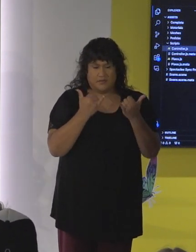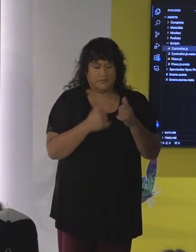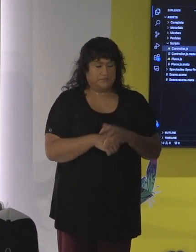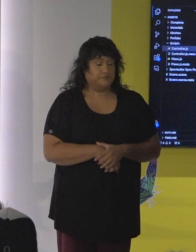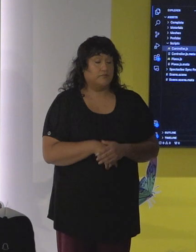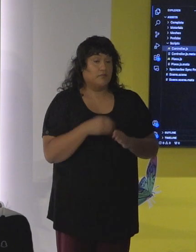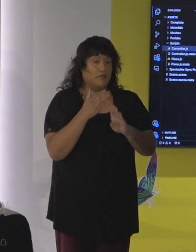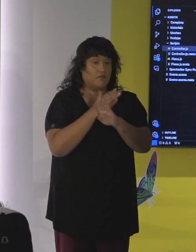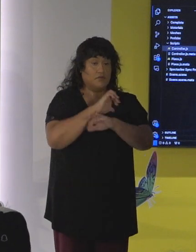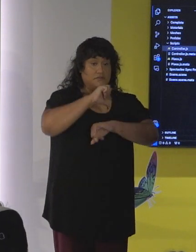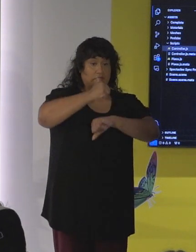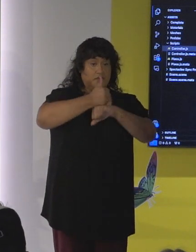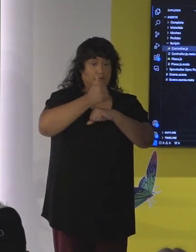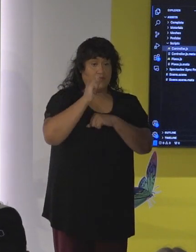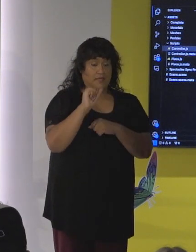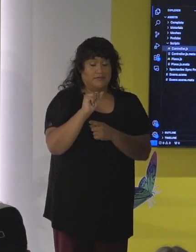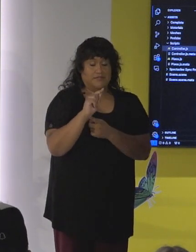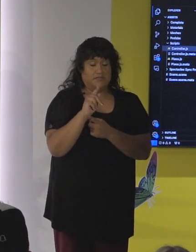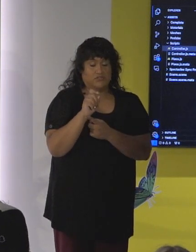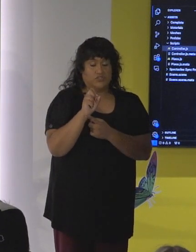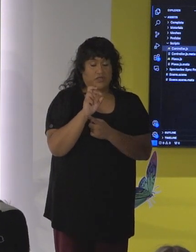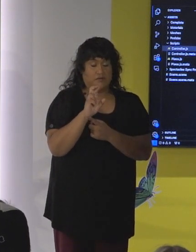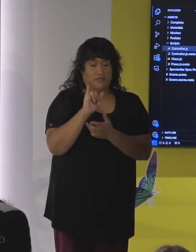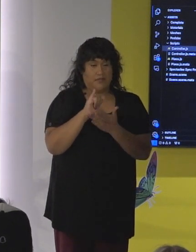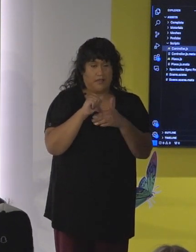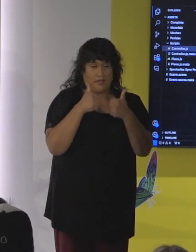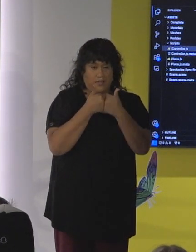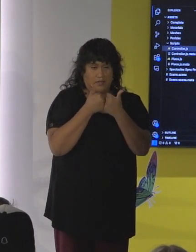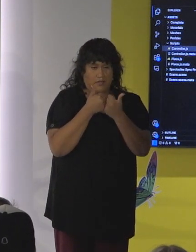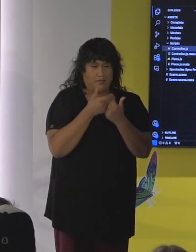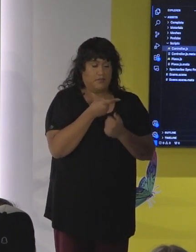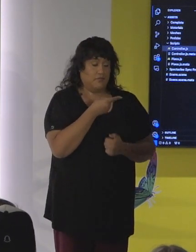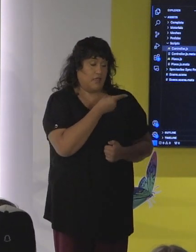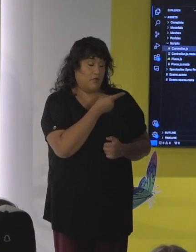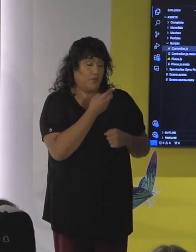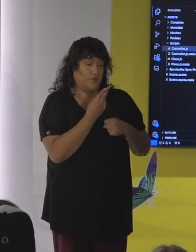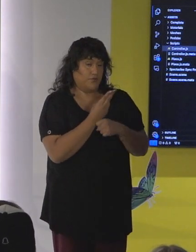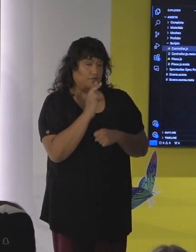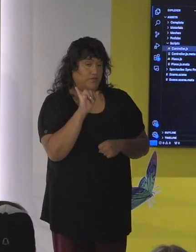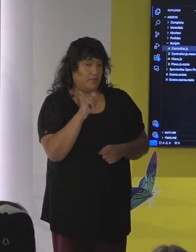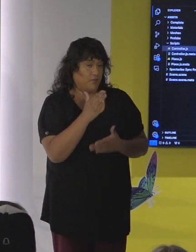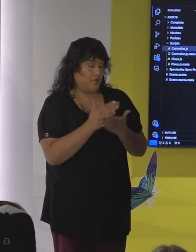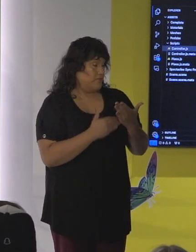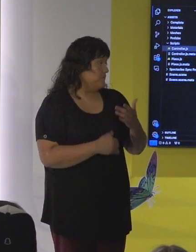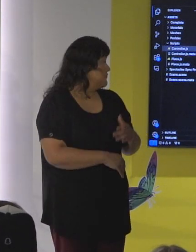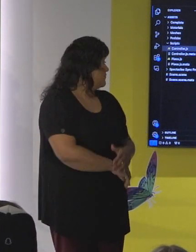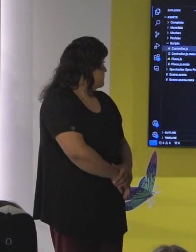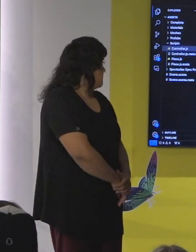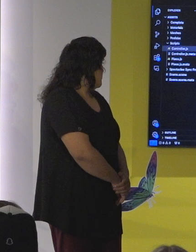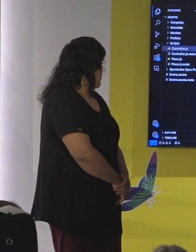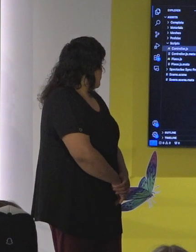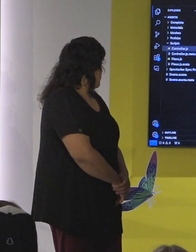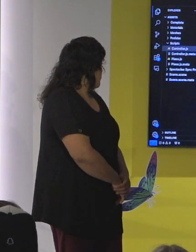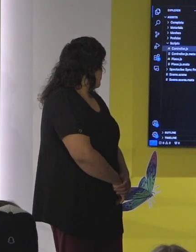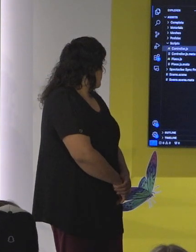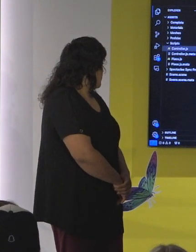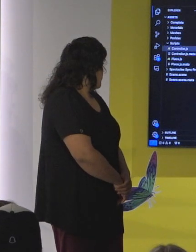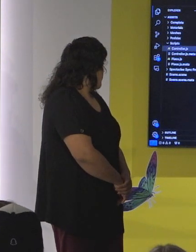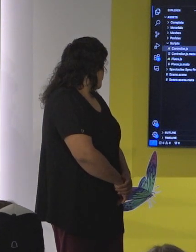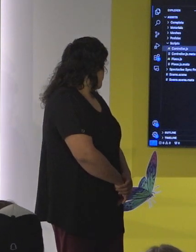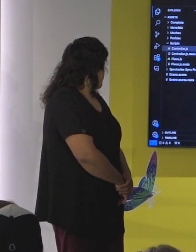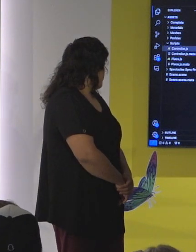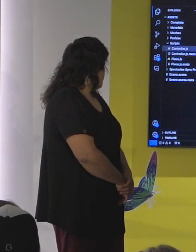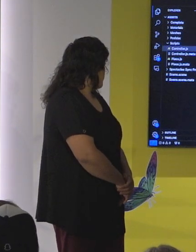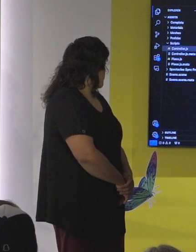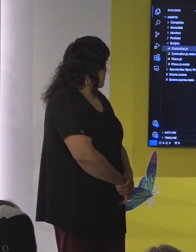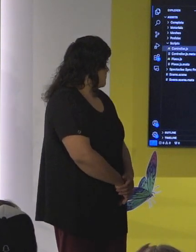before we set up that instantiator in the scene, this is where we're going to use that. So our spawn function first, because